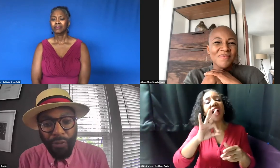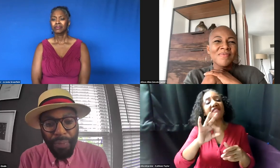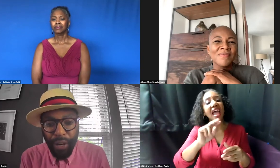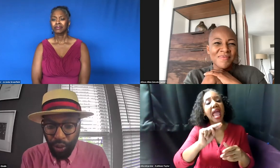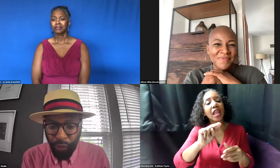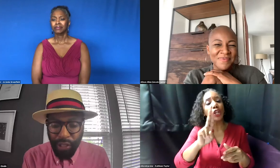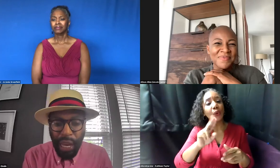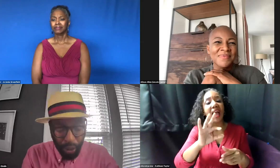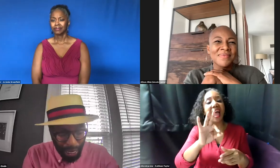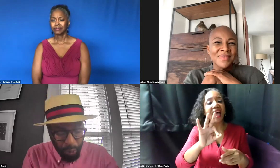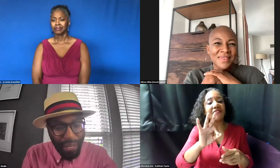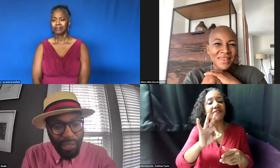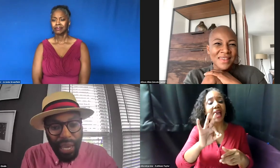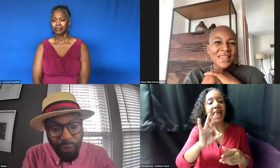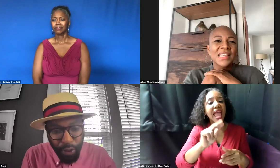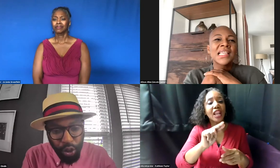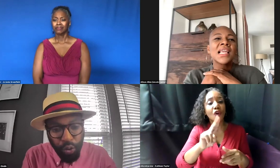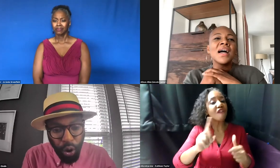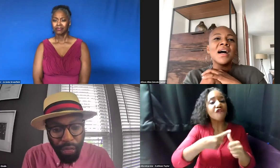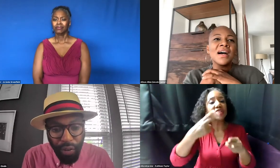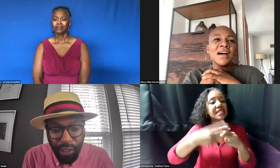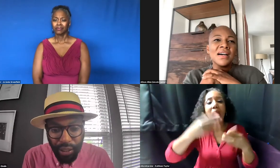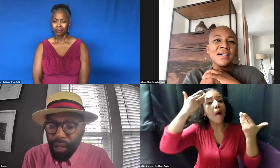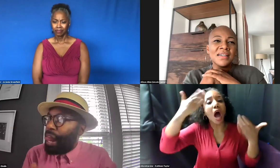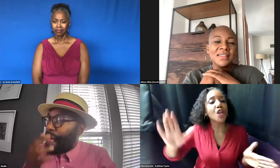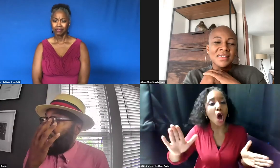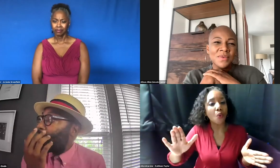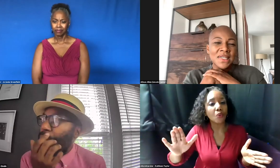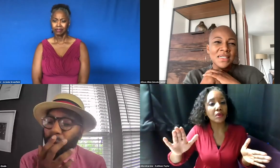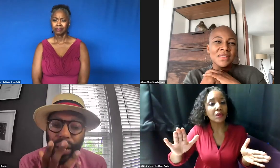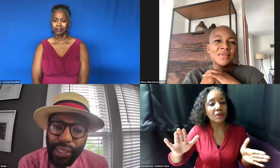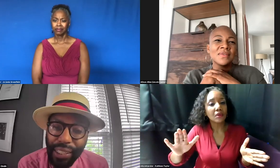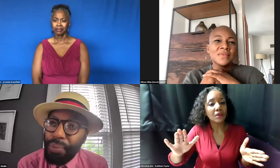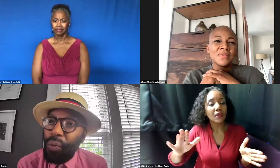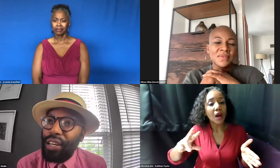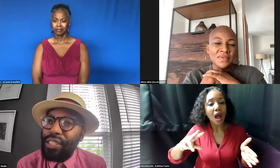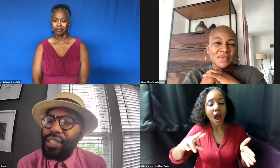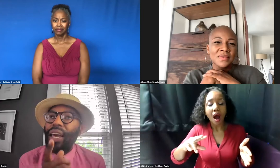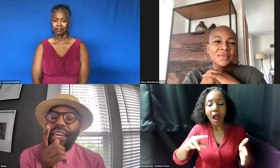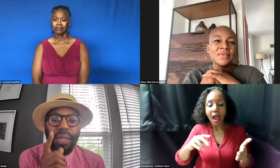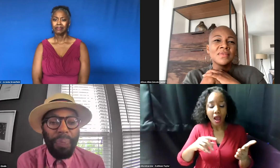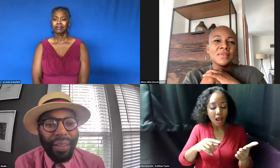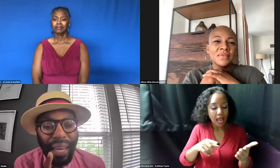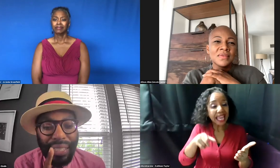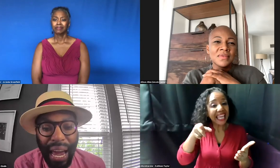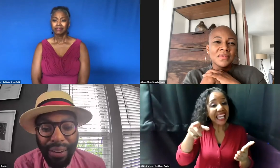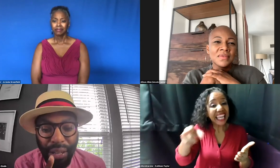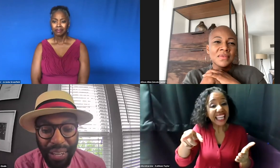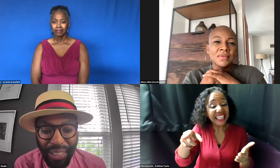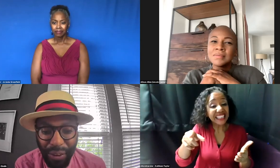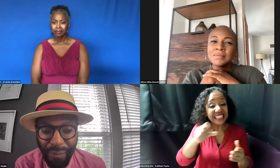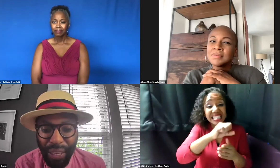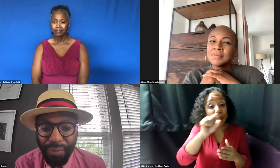And where I come from, there's no first name. So that's why it said Fnu on the roster. And what it said to me was, he spent the